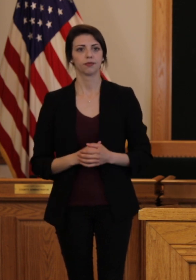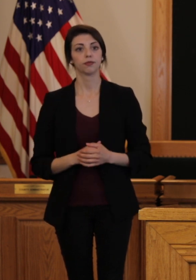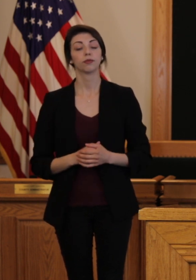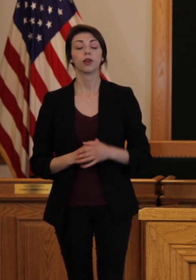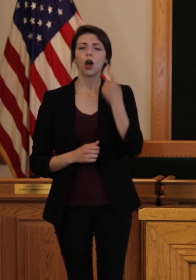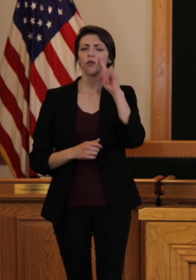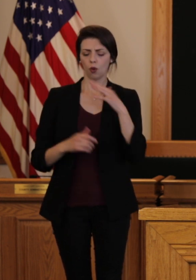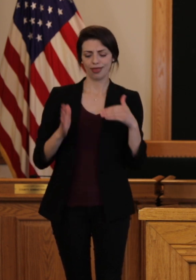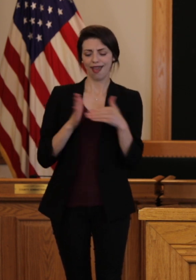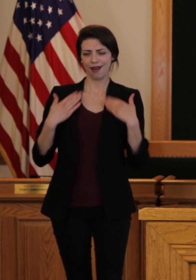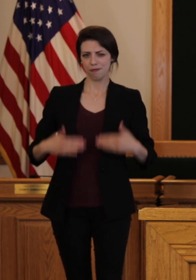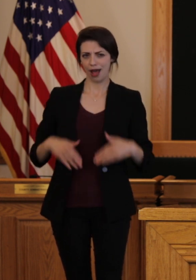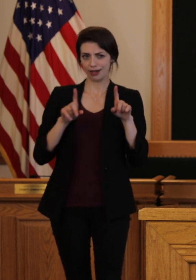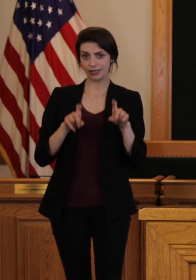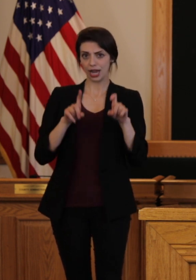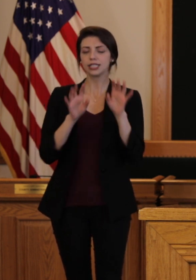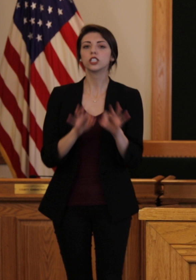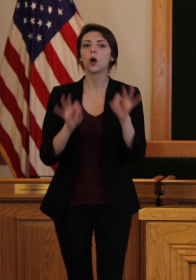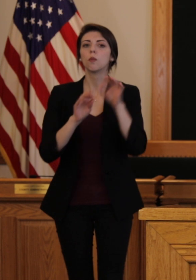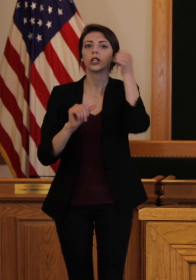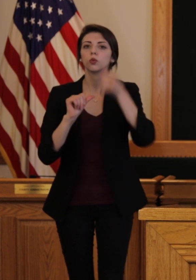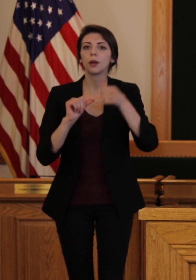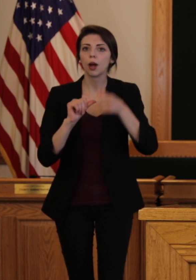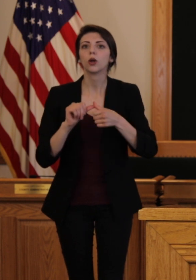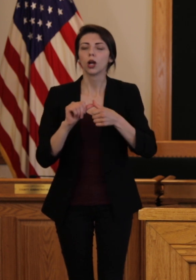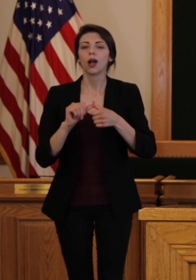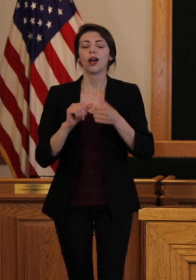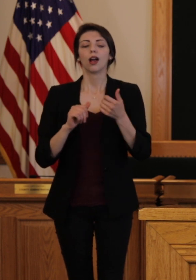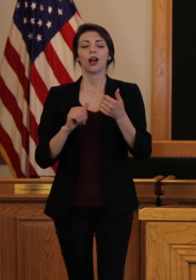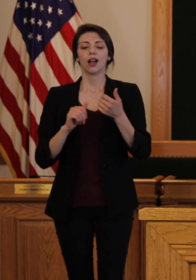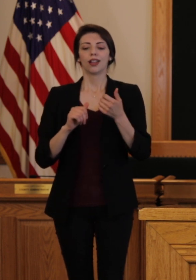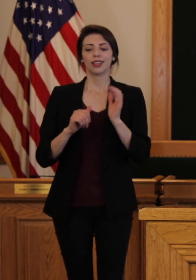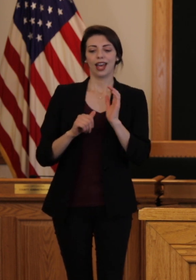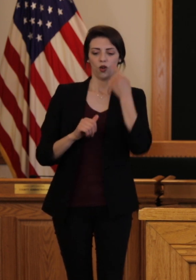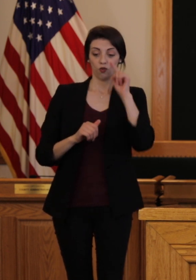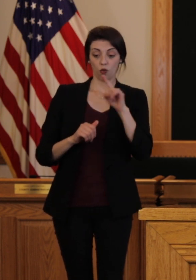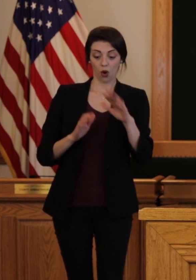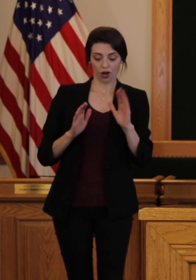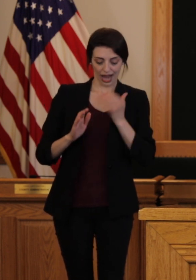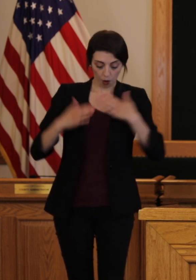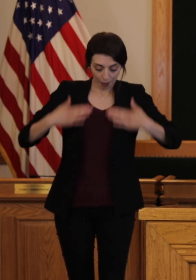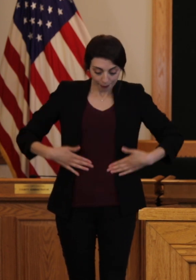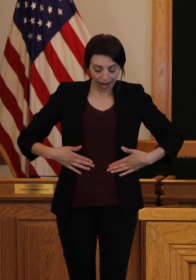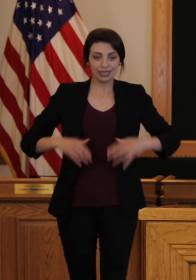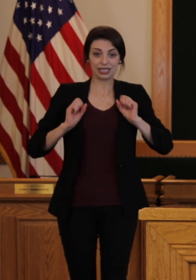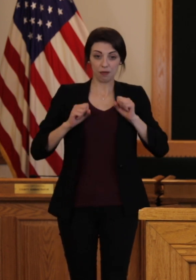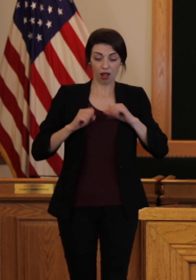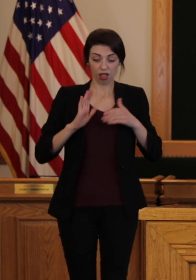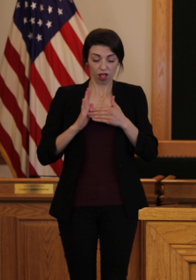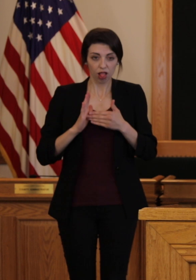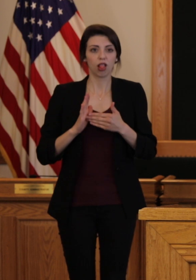antibody test, it's important to remember that our prevalence based on that for antibodies to COVID-19 in our